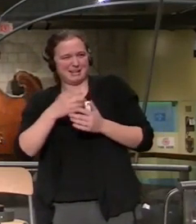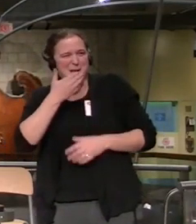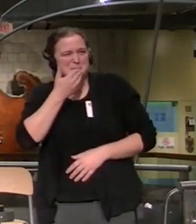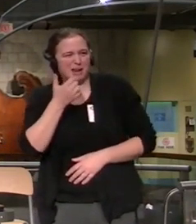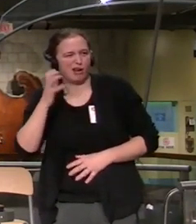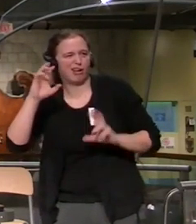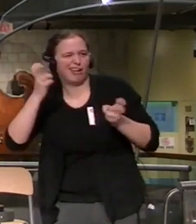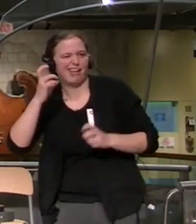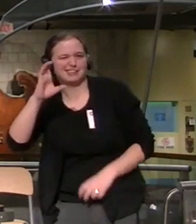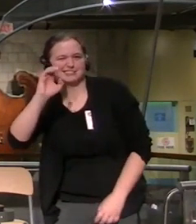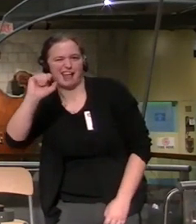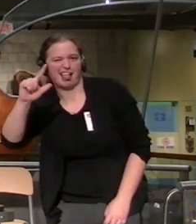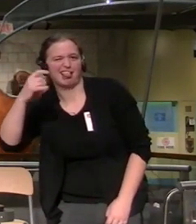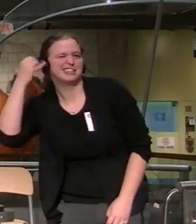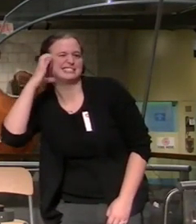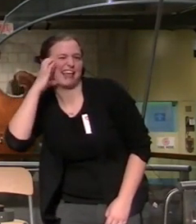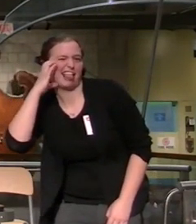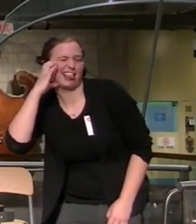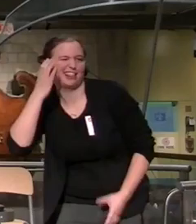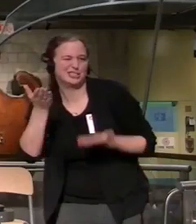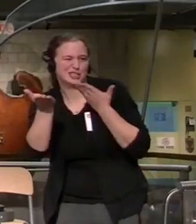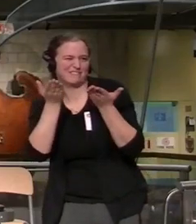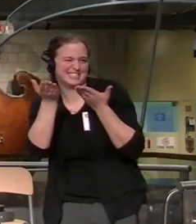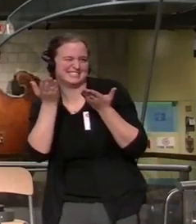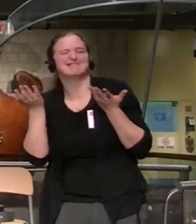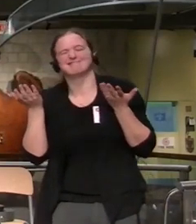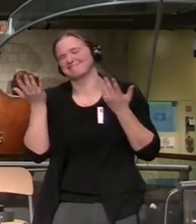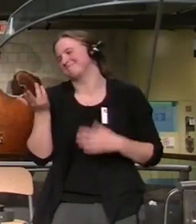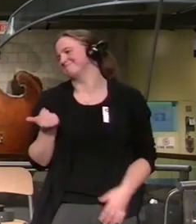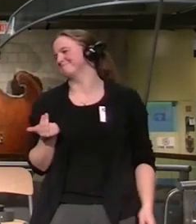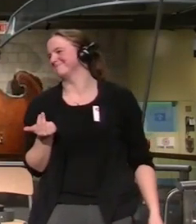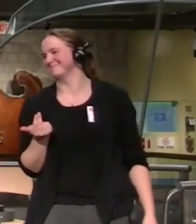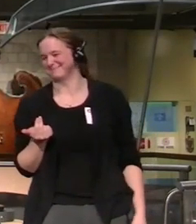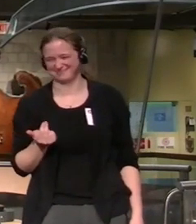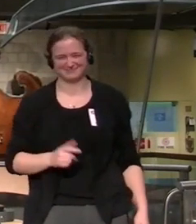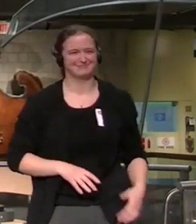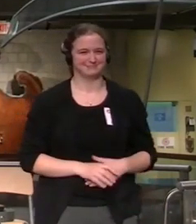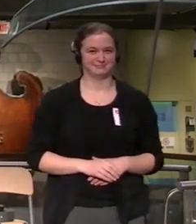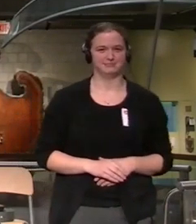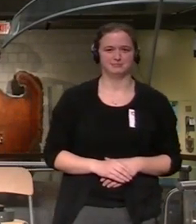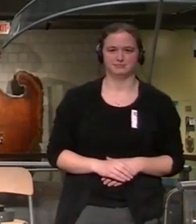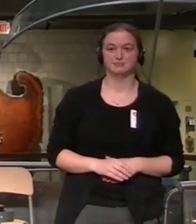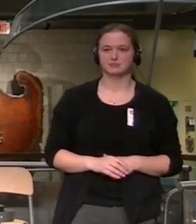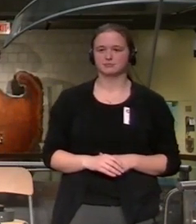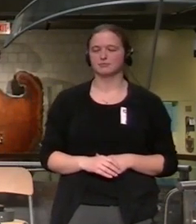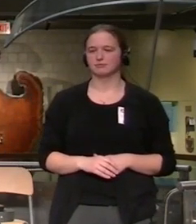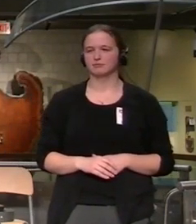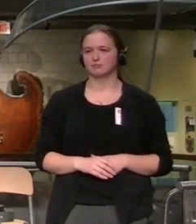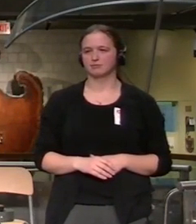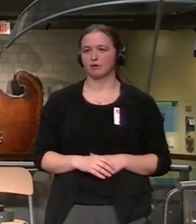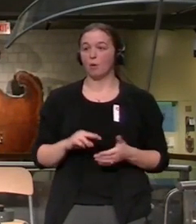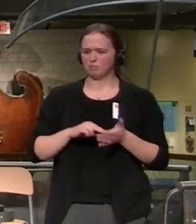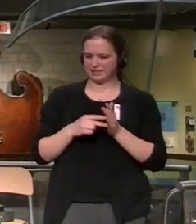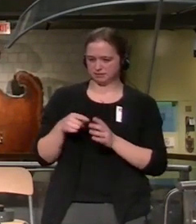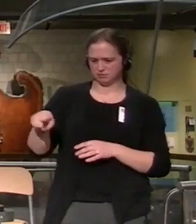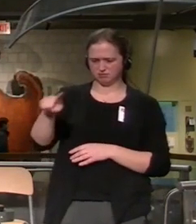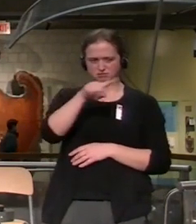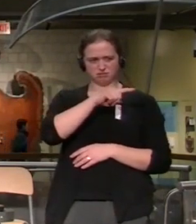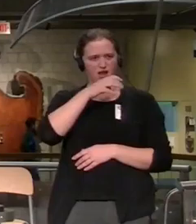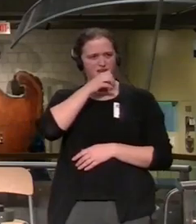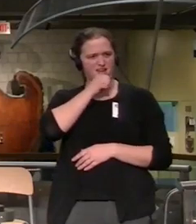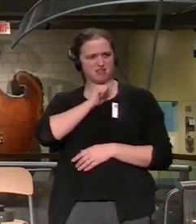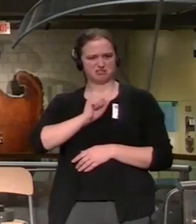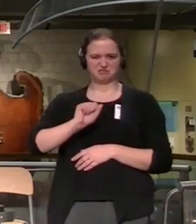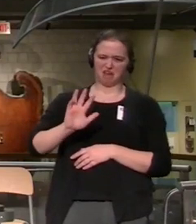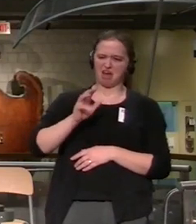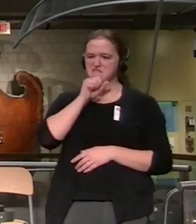Neuroscientists tell funny jokes, I'm sure. That's only part of the story, though. So if your brain gets no bigger for the rest of your life, and